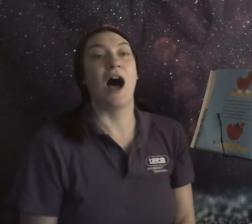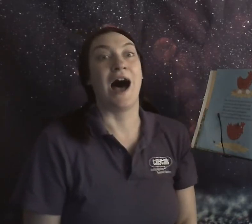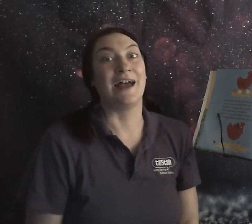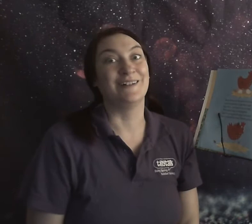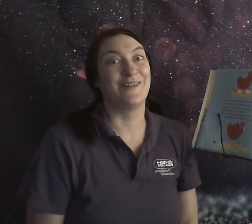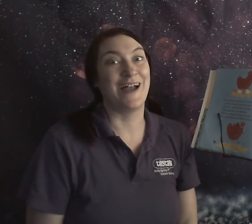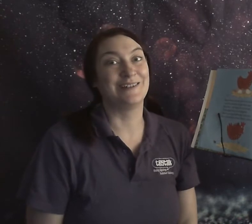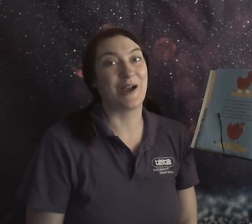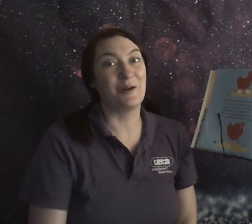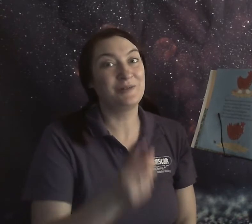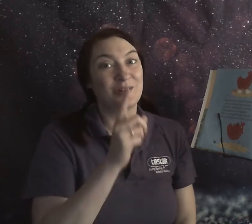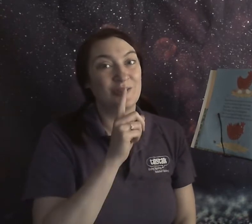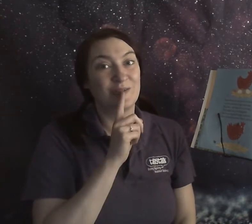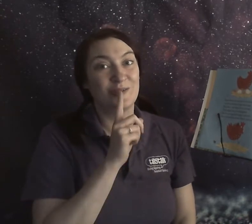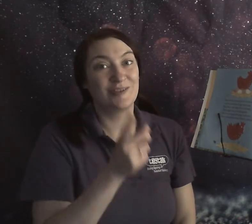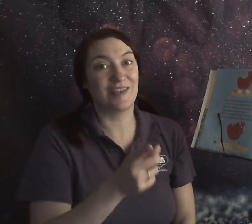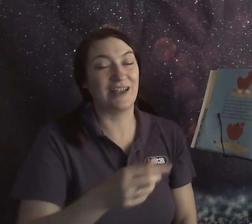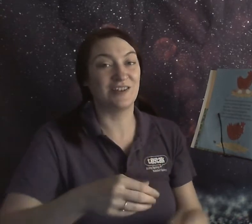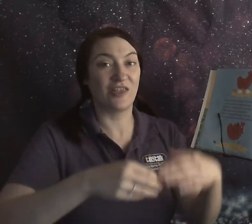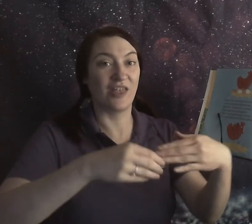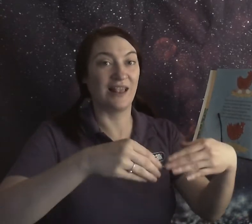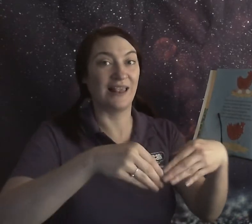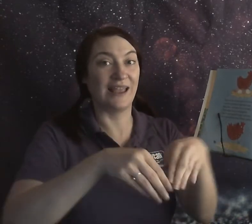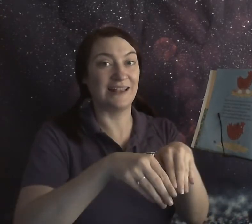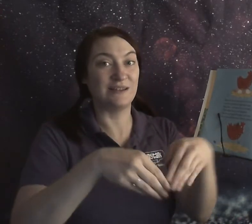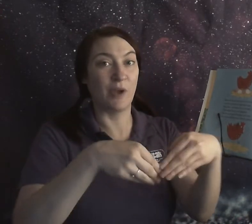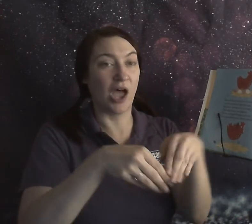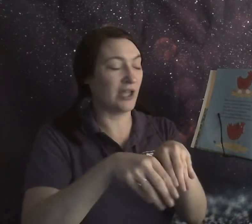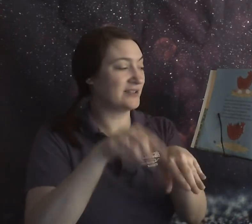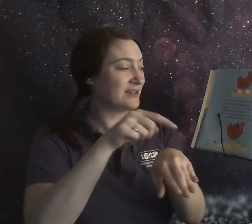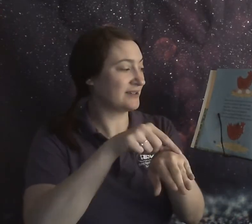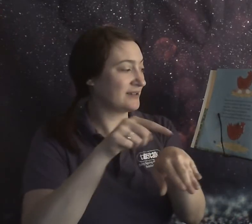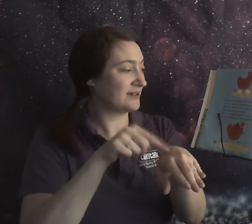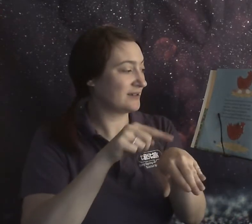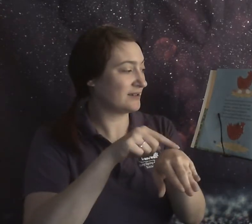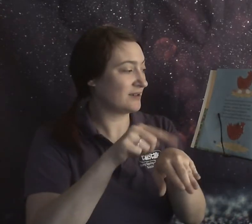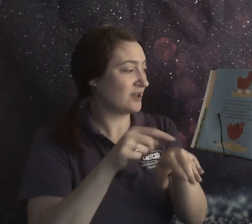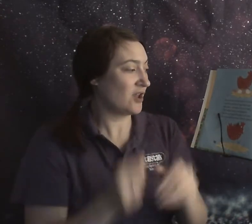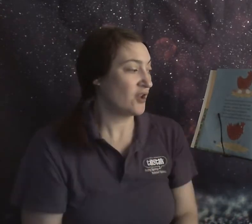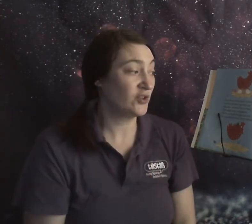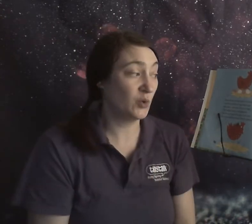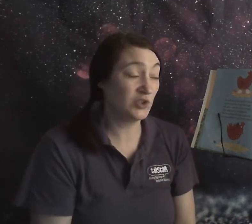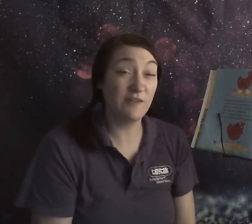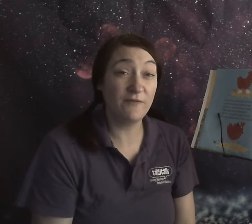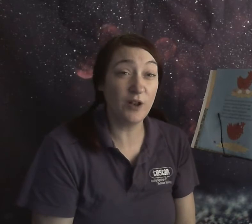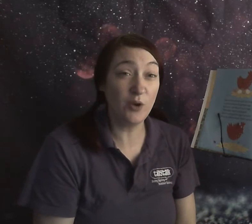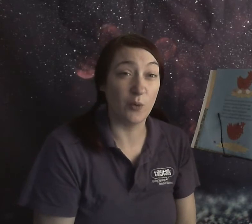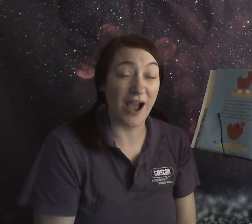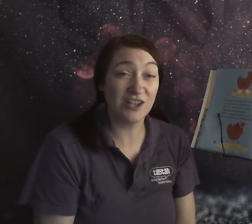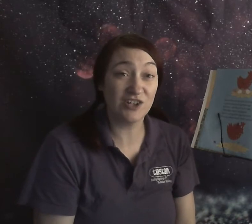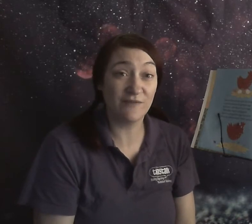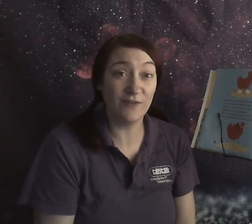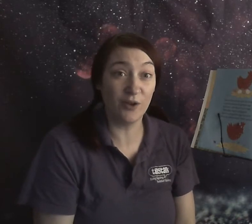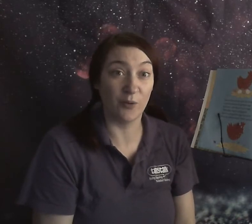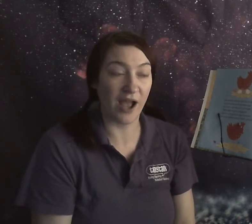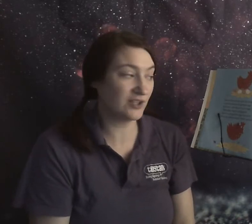I'll find out, said the ladybird. So she flew and she flew and she